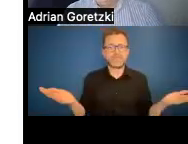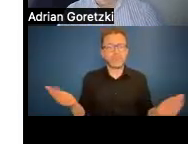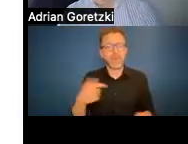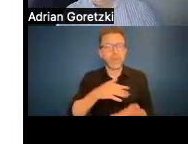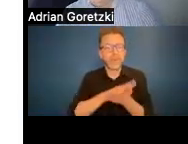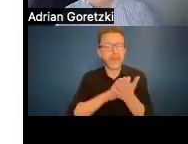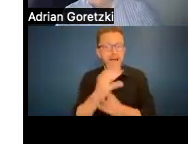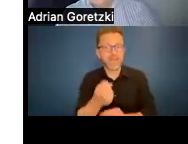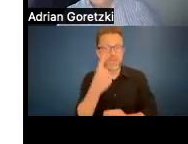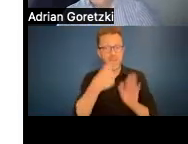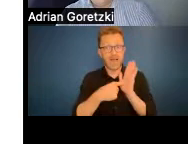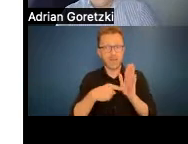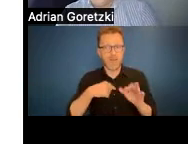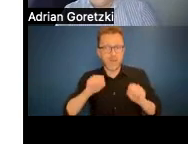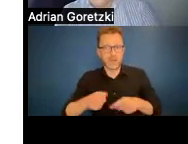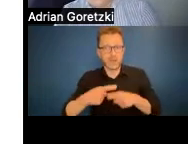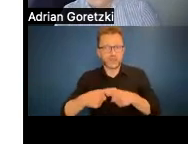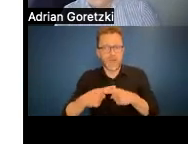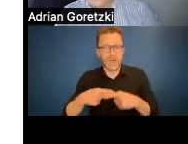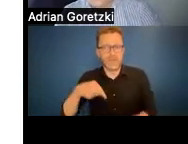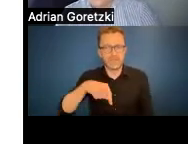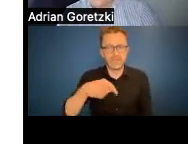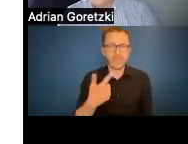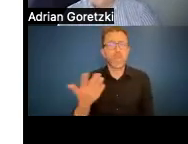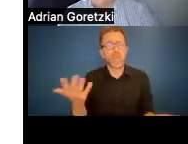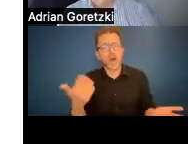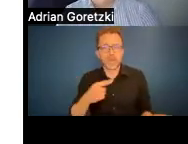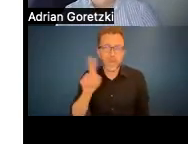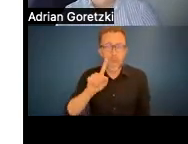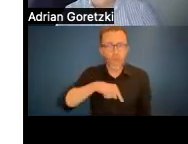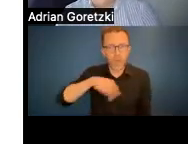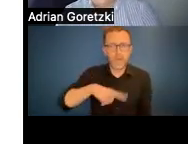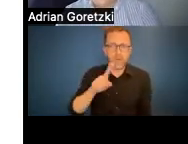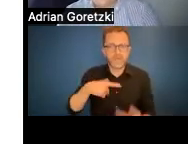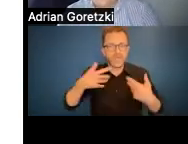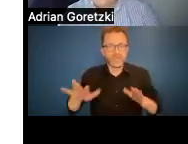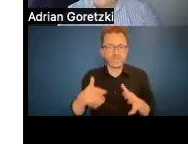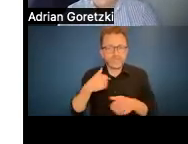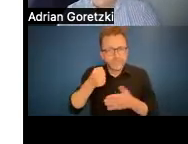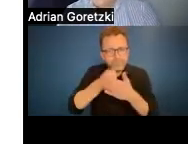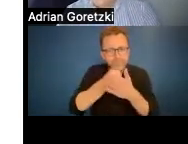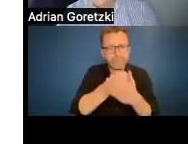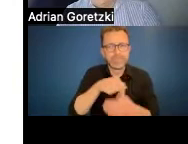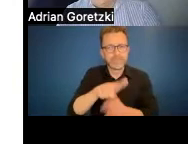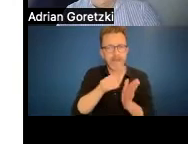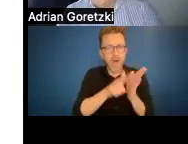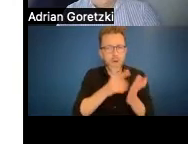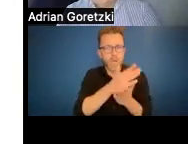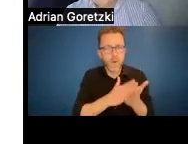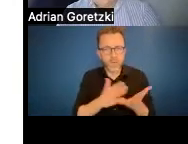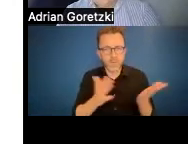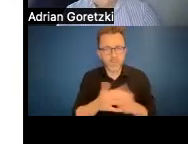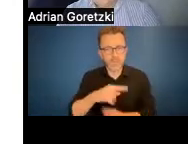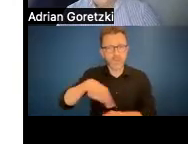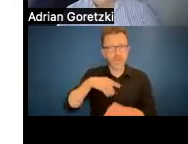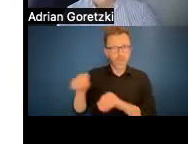in a house run by the foundation, by an NGO called Stella Foundation, in one of the Polish cities.